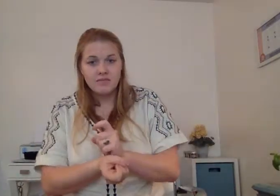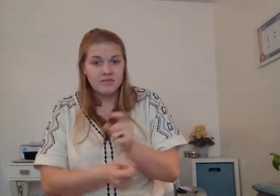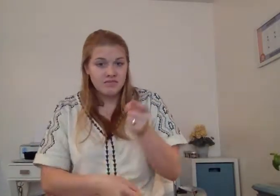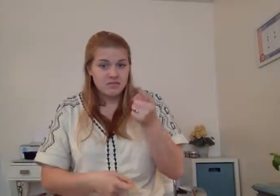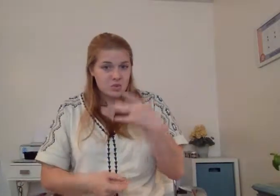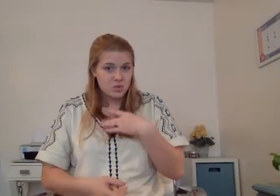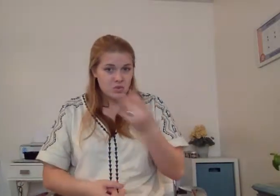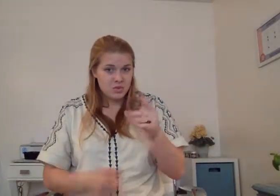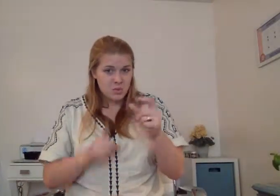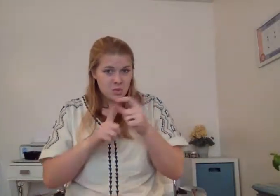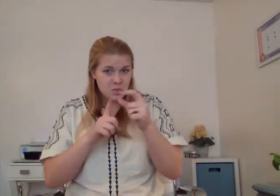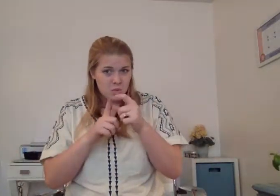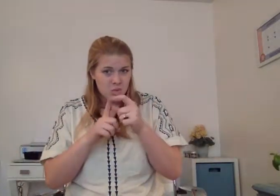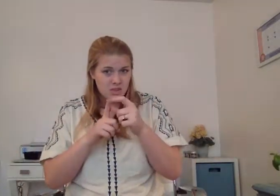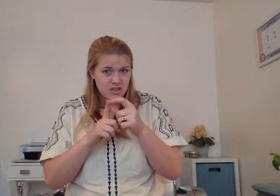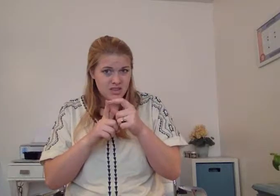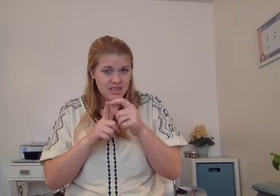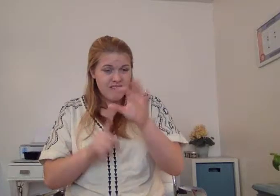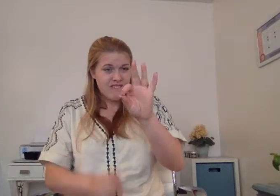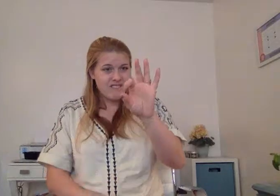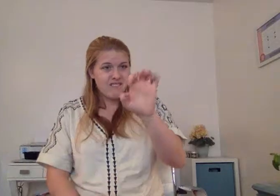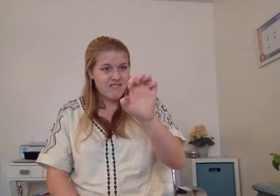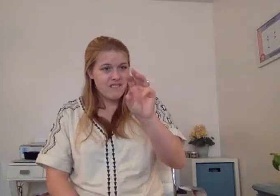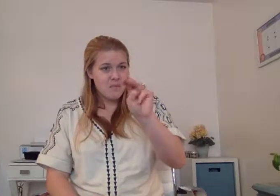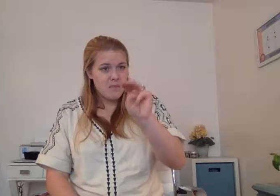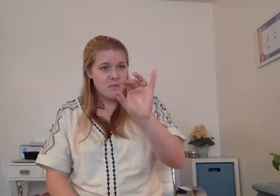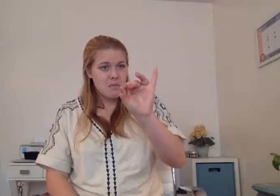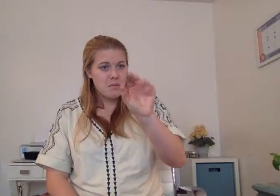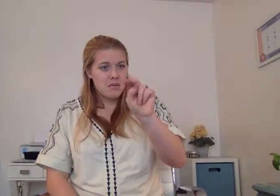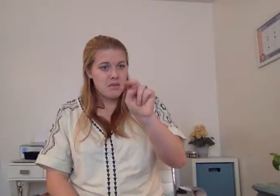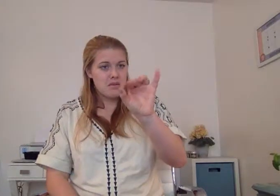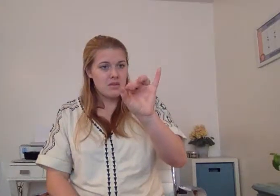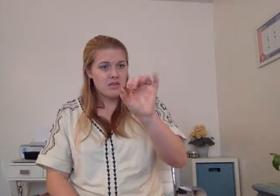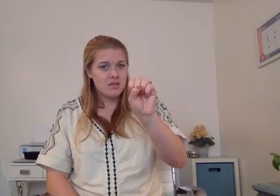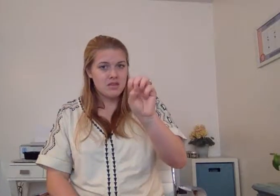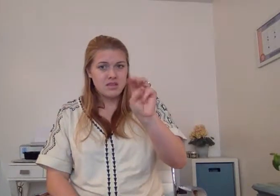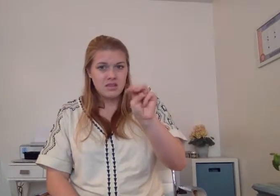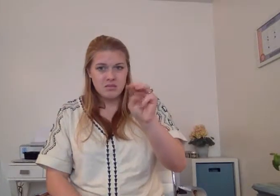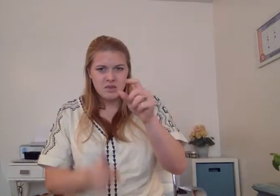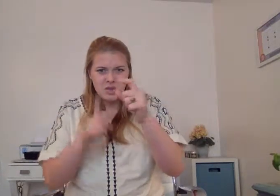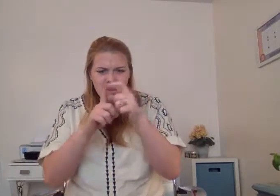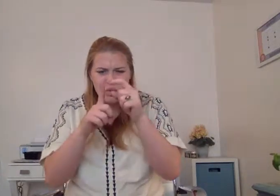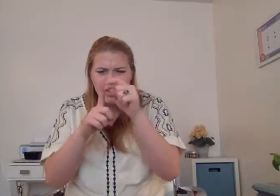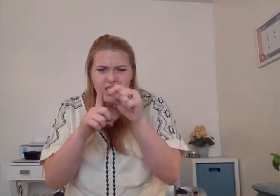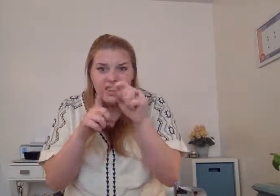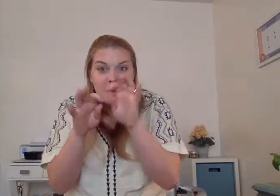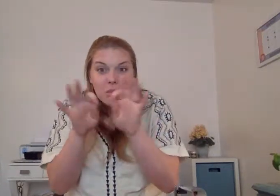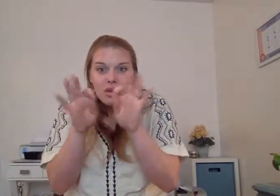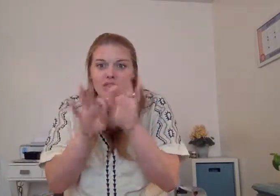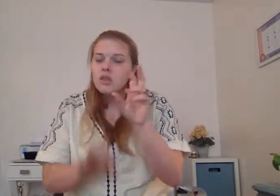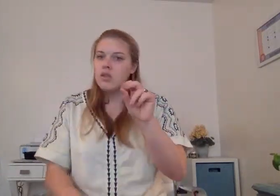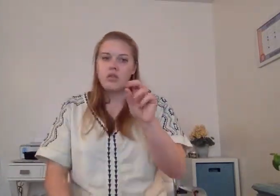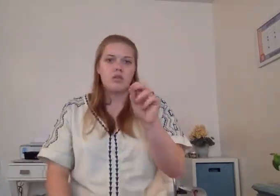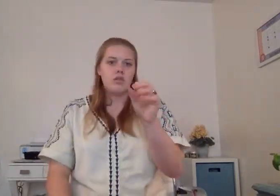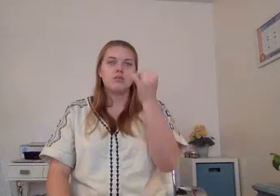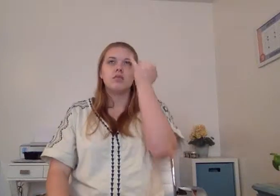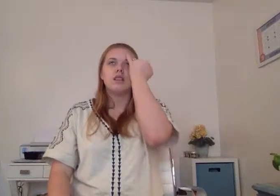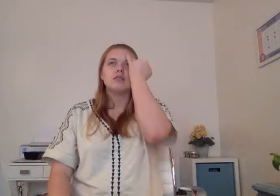it is not the word that is important. It's the idea and the